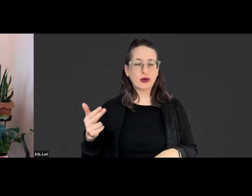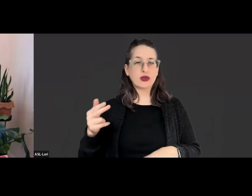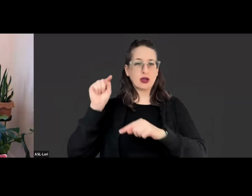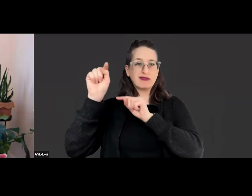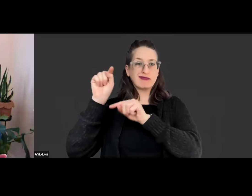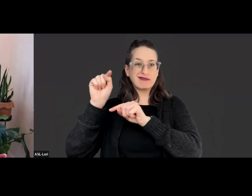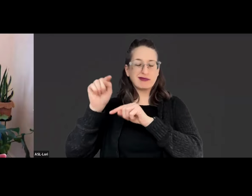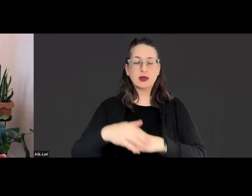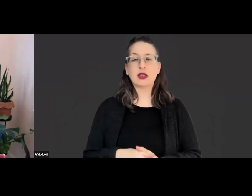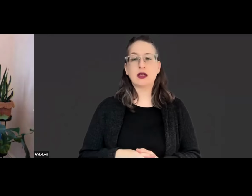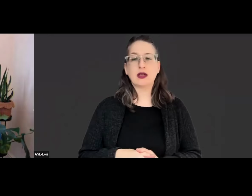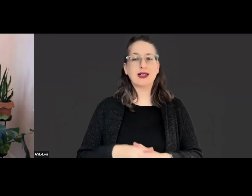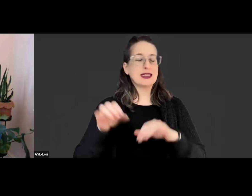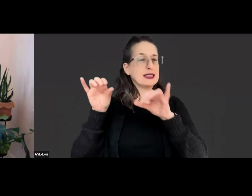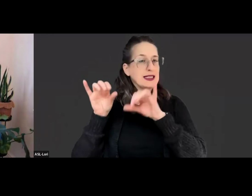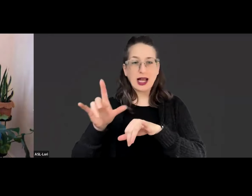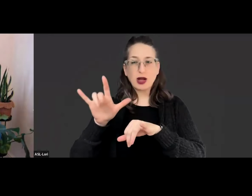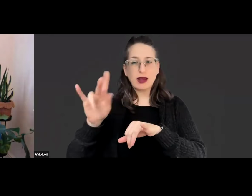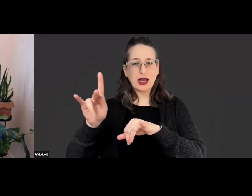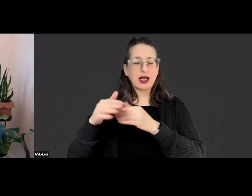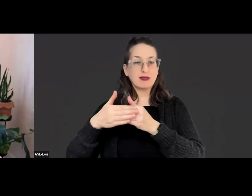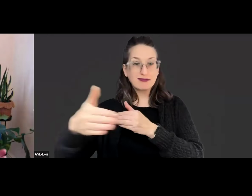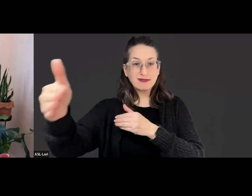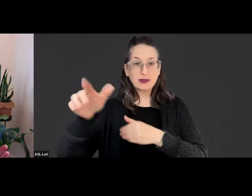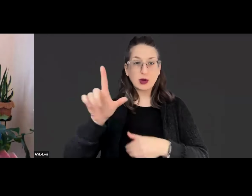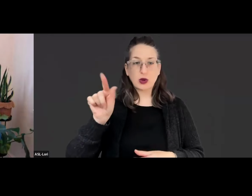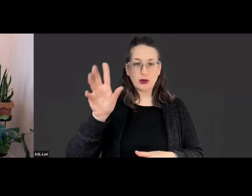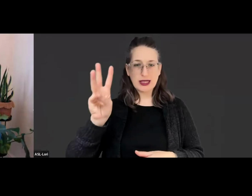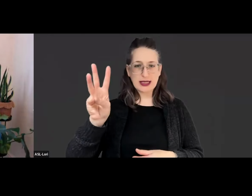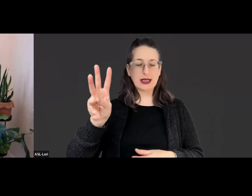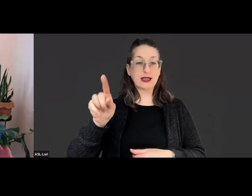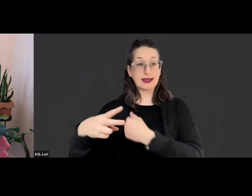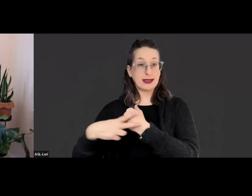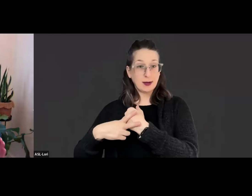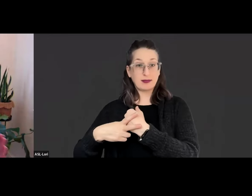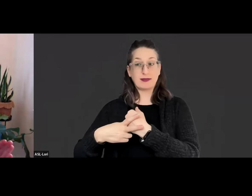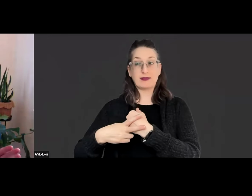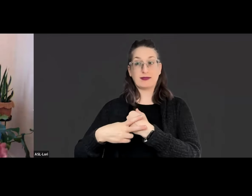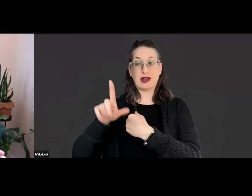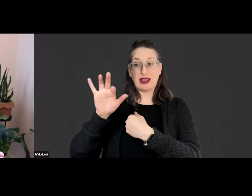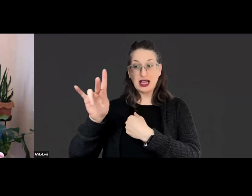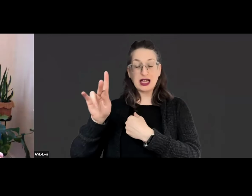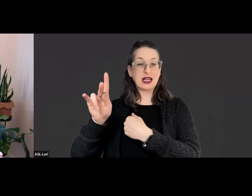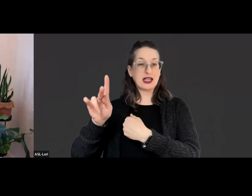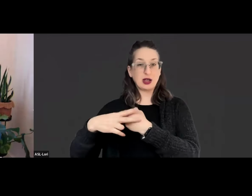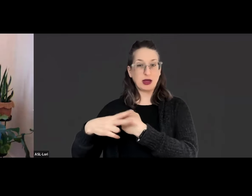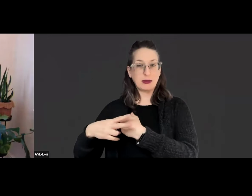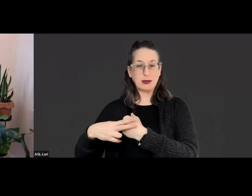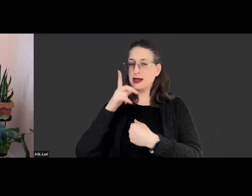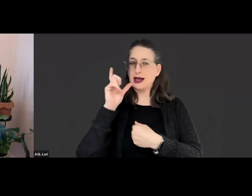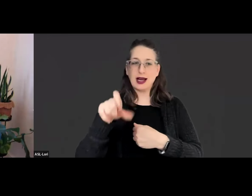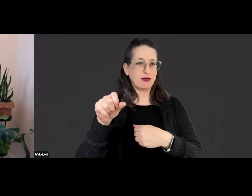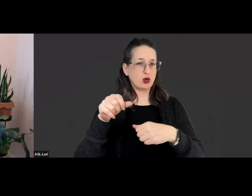of 2026. Okay, so if you write it down and put it somewhere, that's totally fine. You don't have to log into either account to get